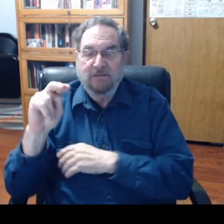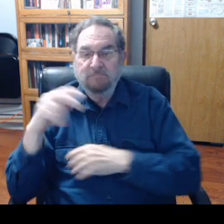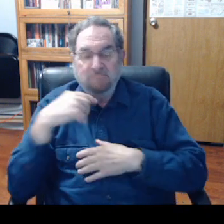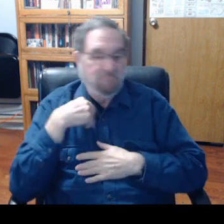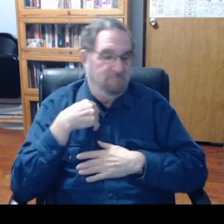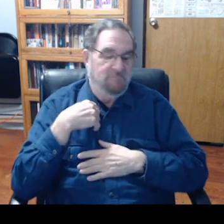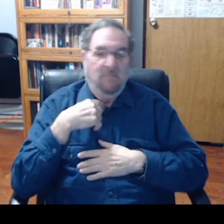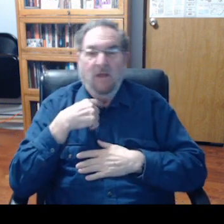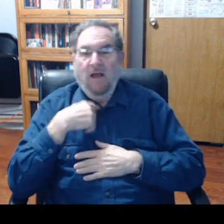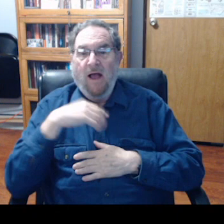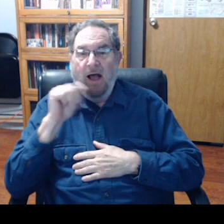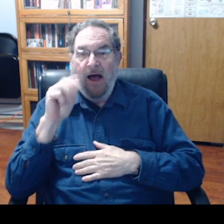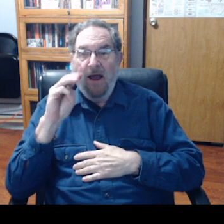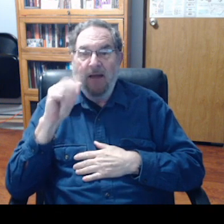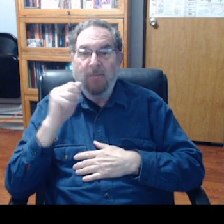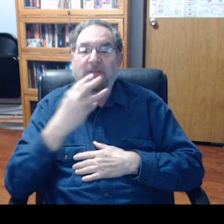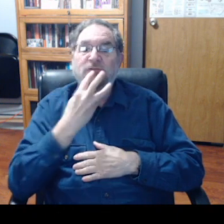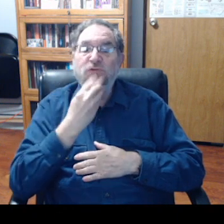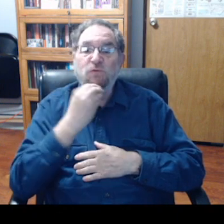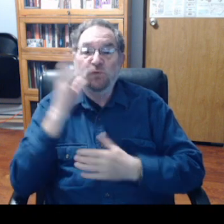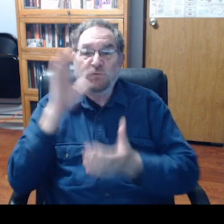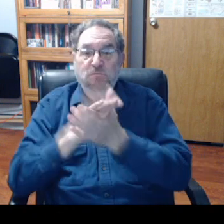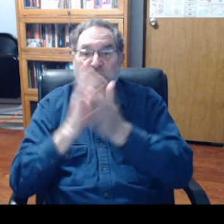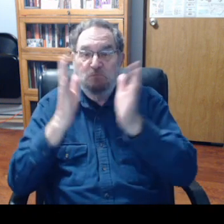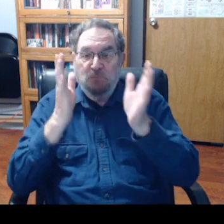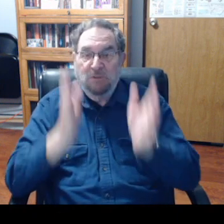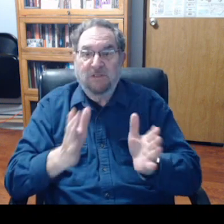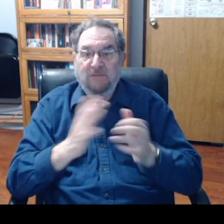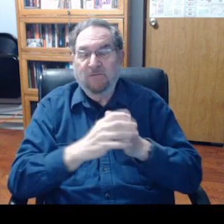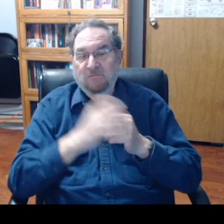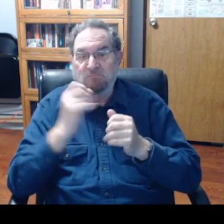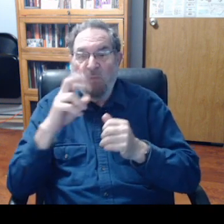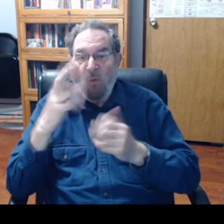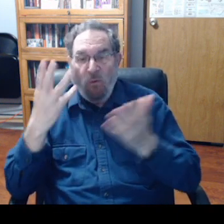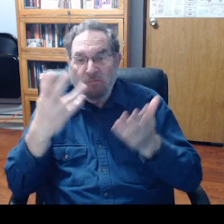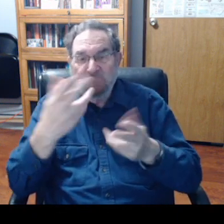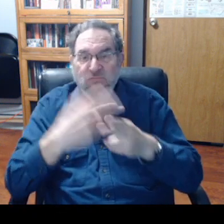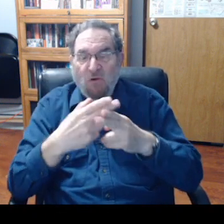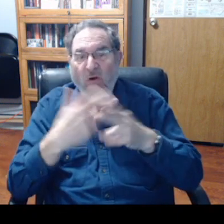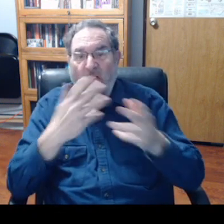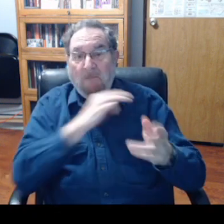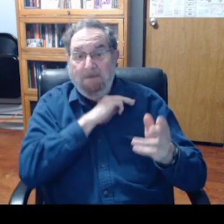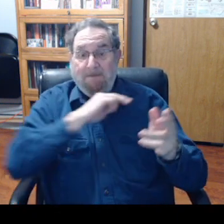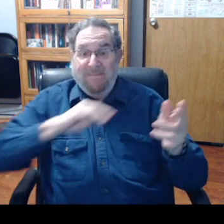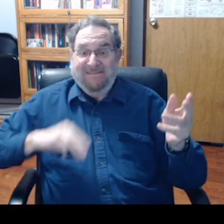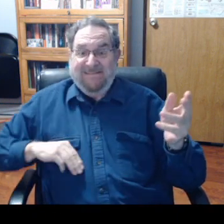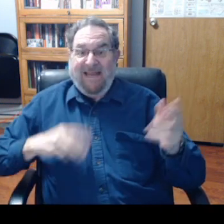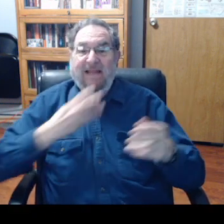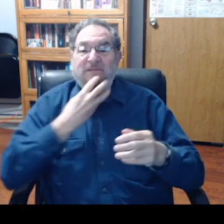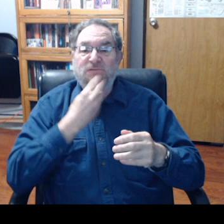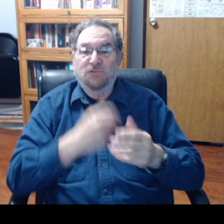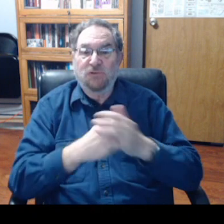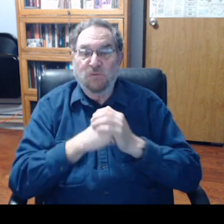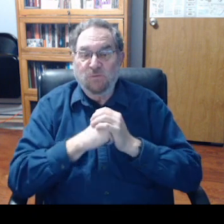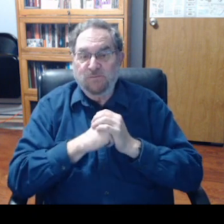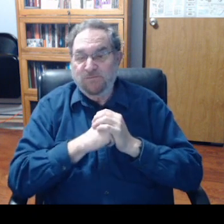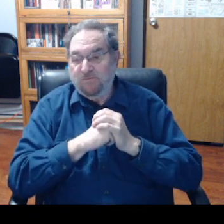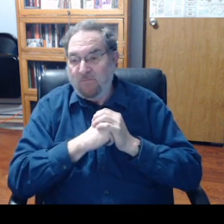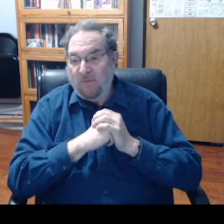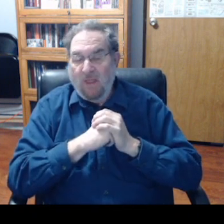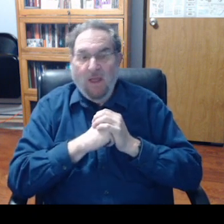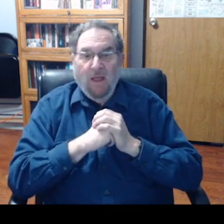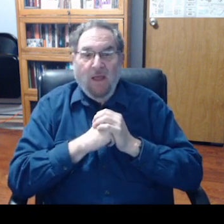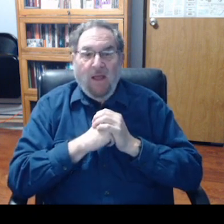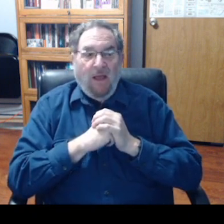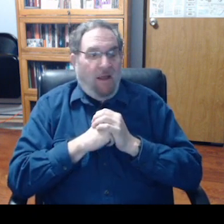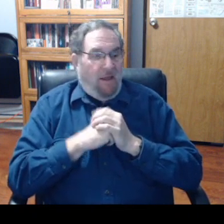Rothstein. I am a believer more called Messianic Jew.